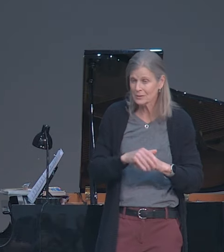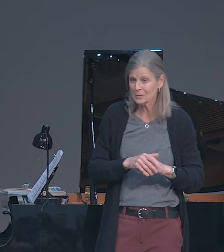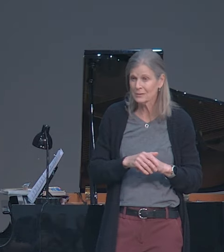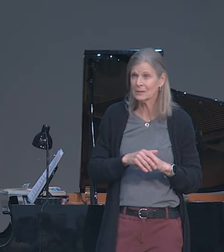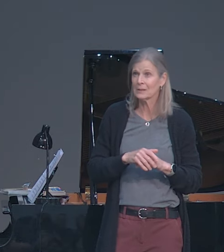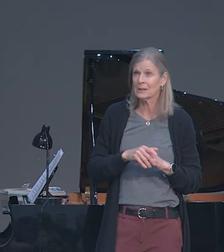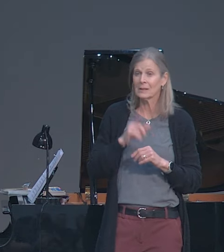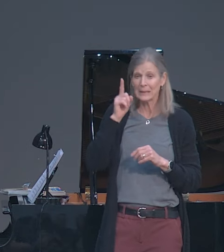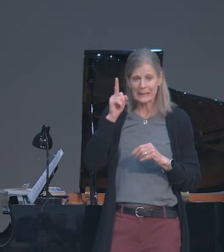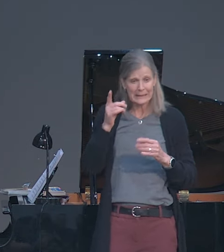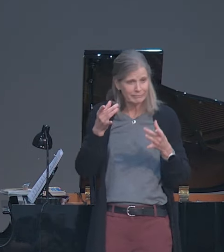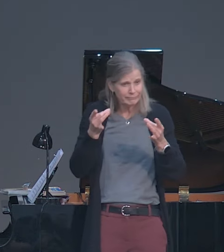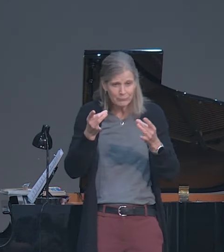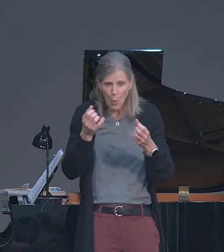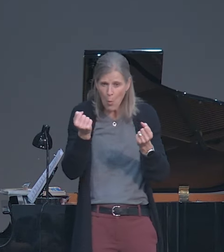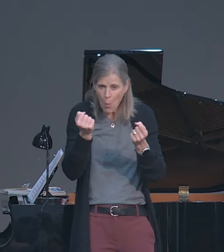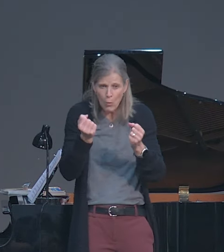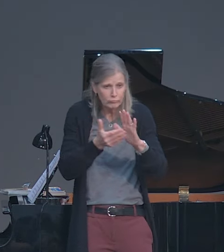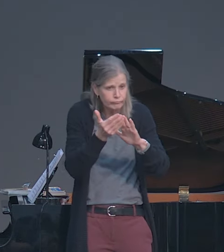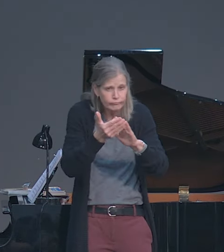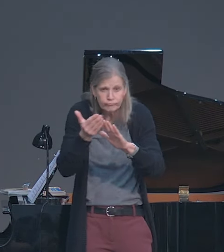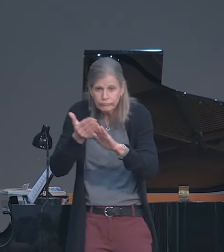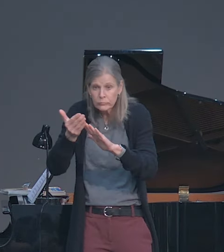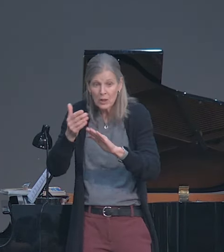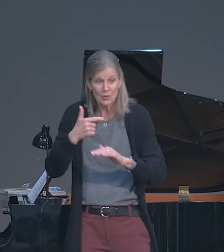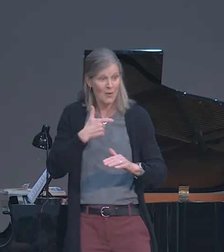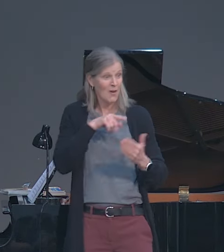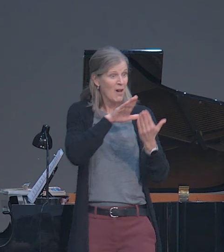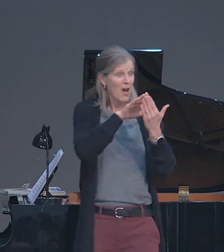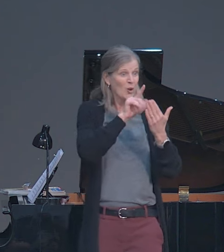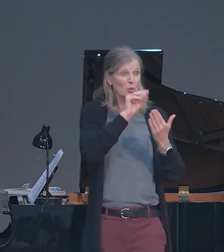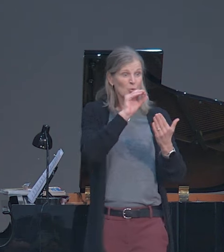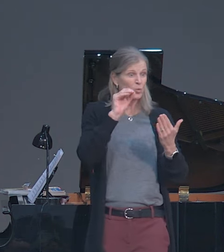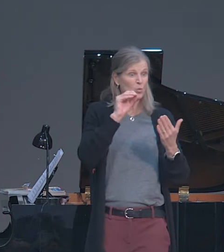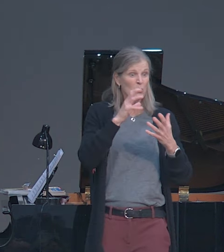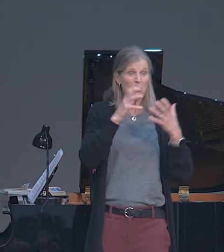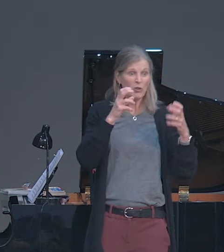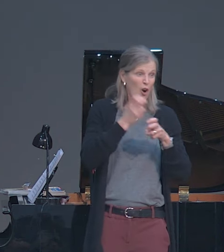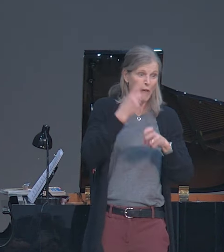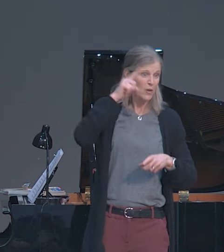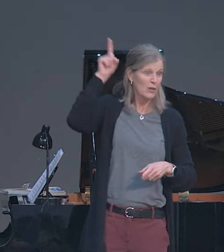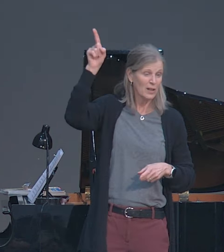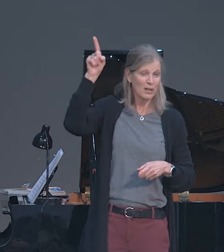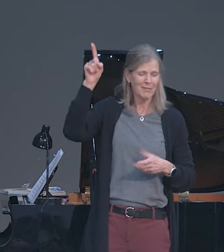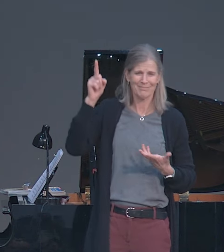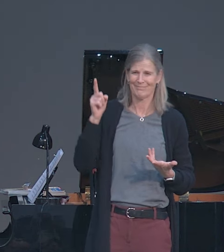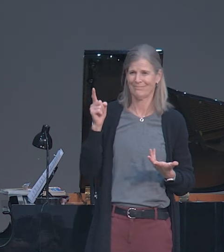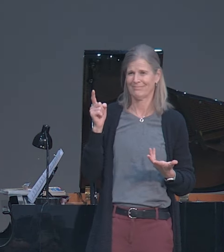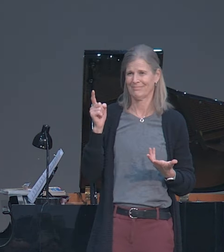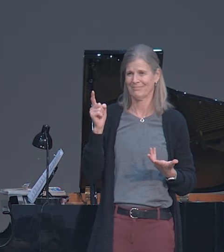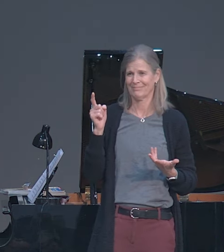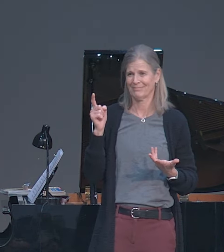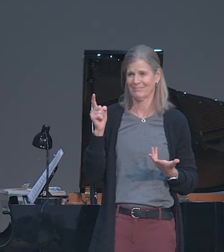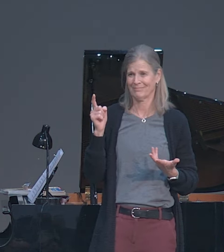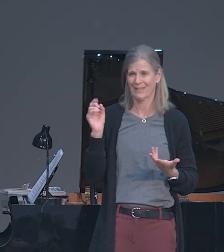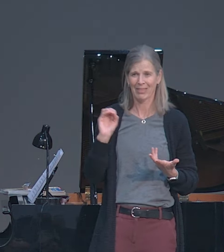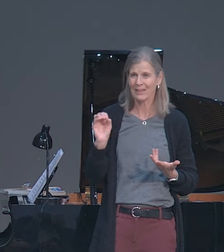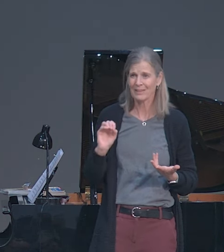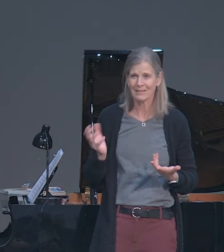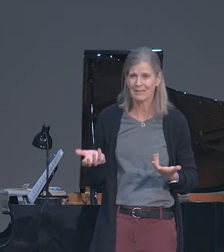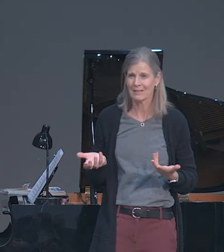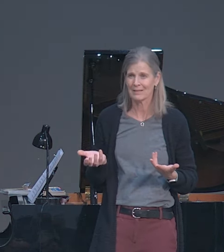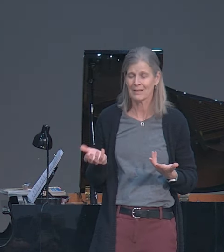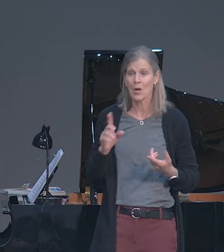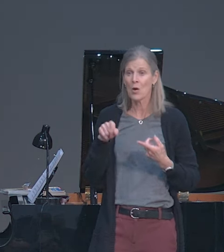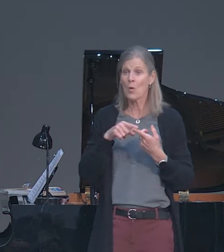He holds it together. So what are you facing that's too big for him to handle? Think, wow.